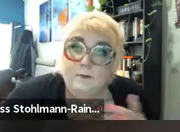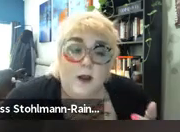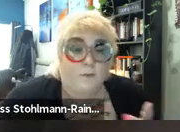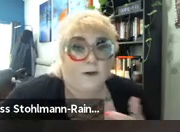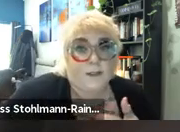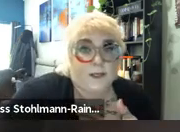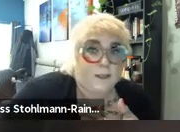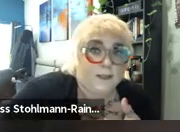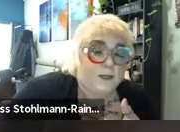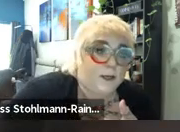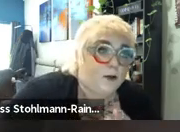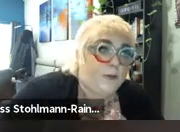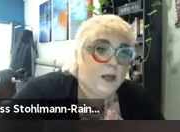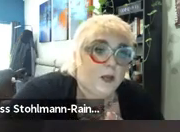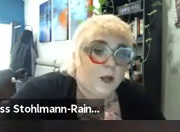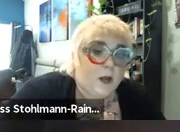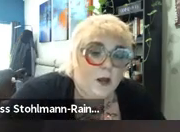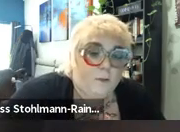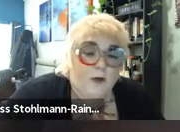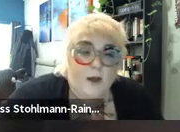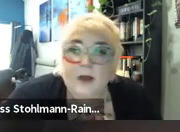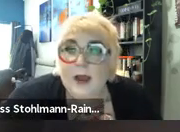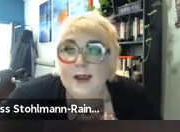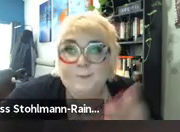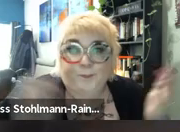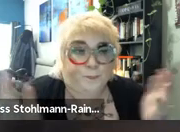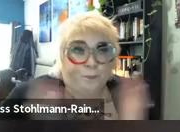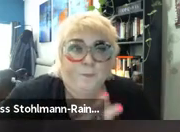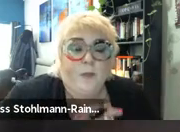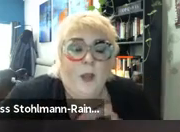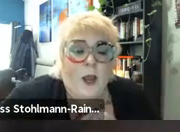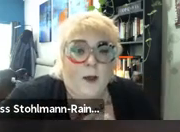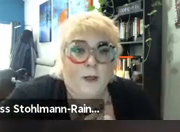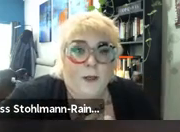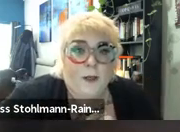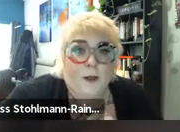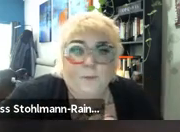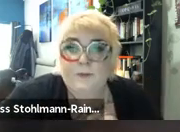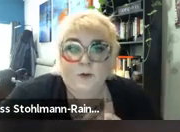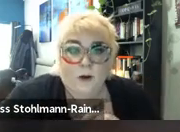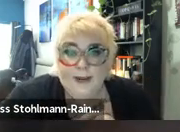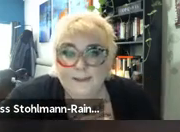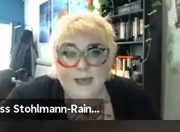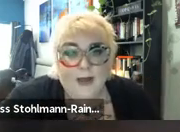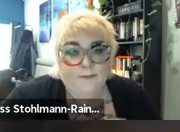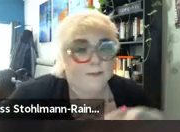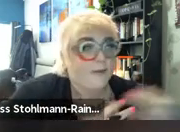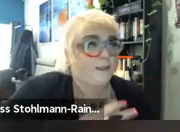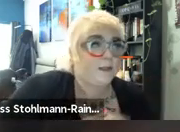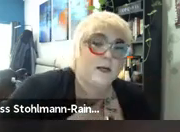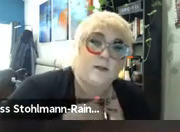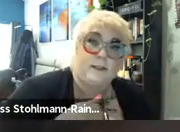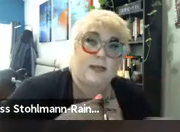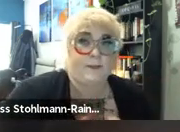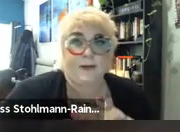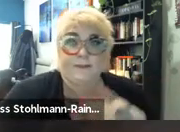volunteer run versus a center that could be um run by um people who are paid staff sometimes